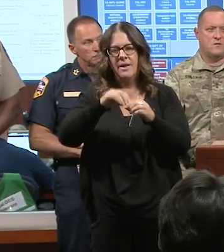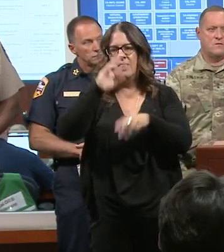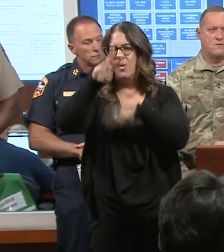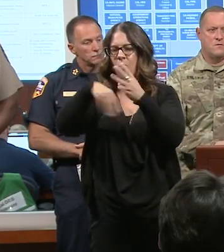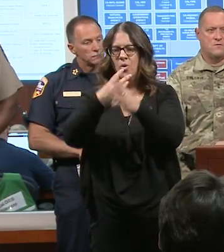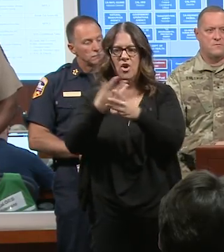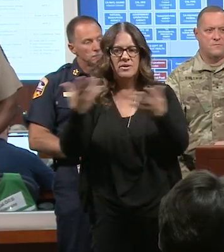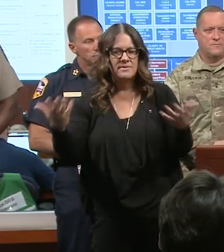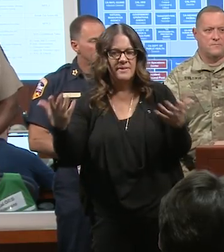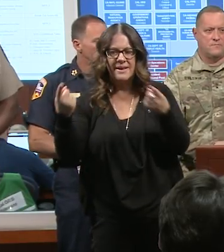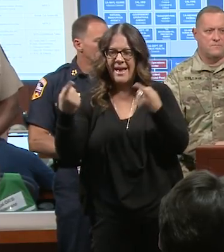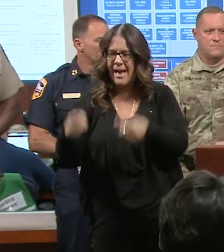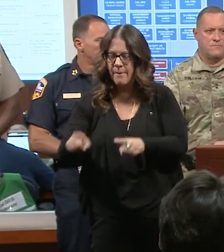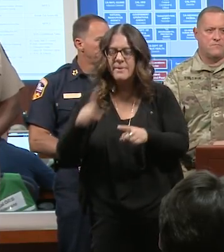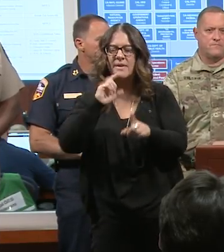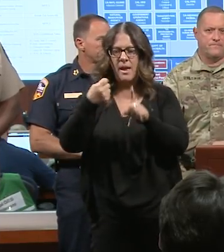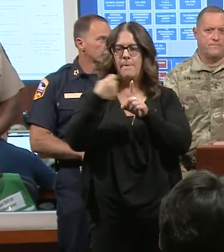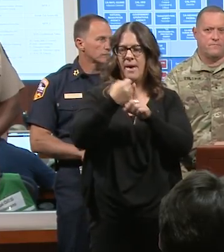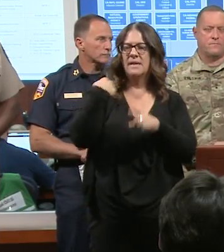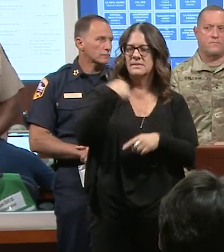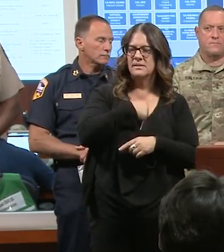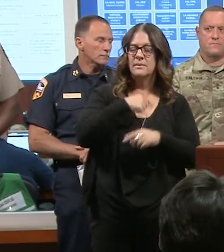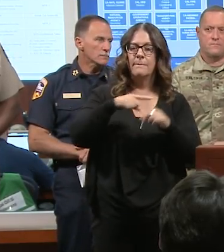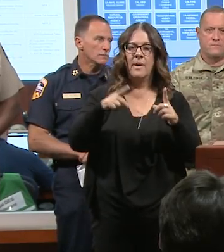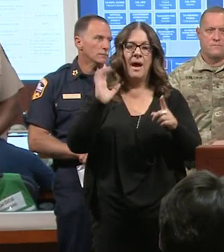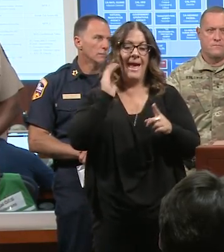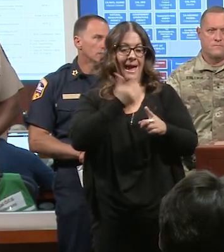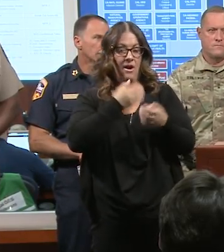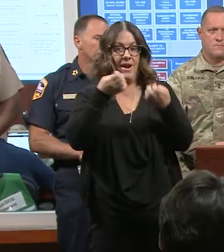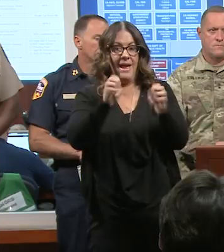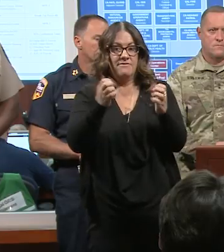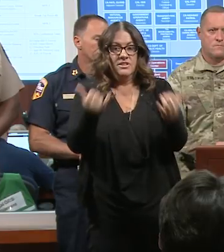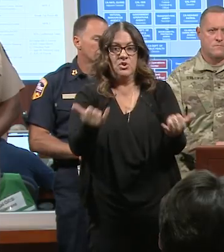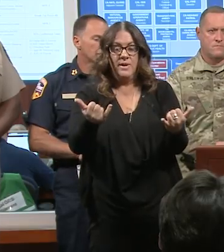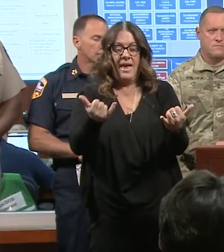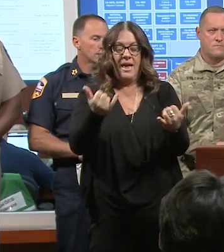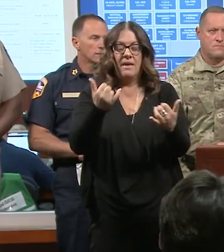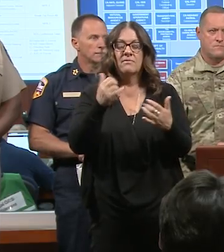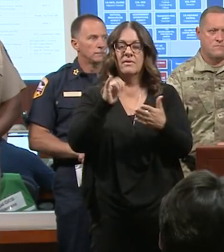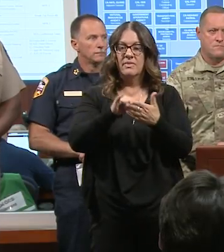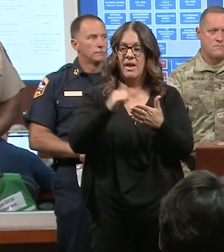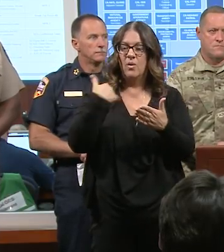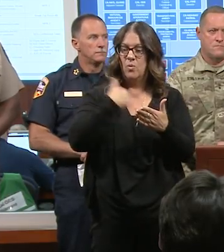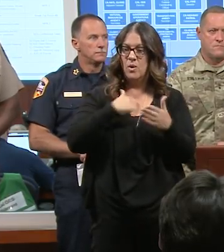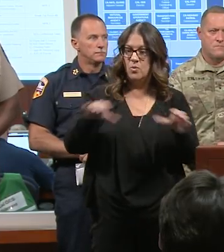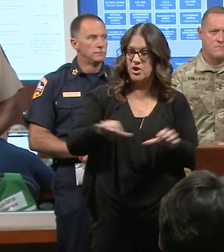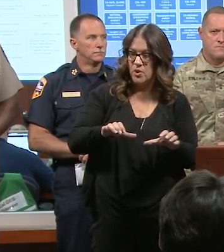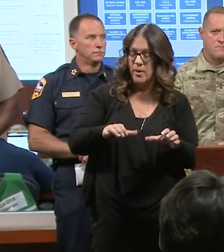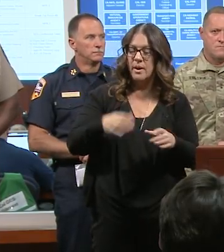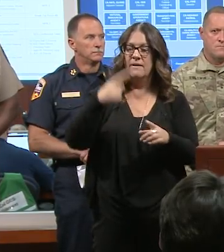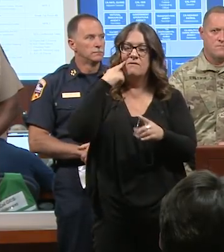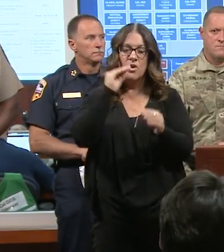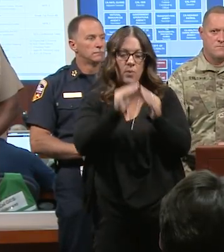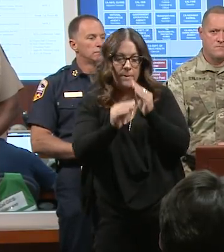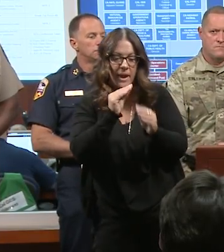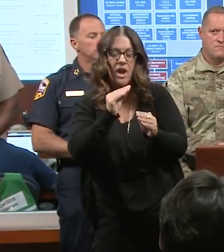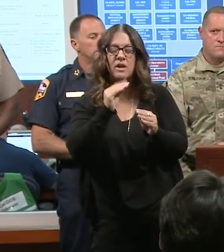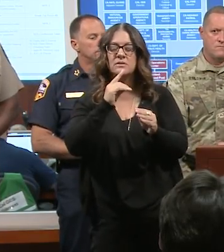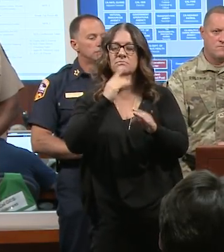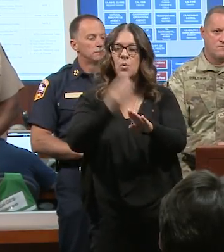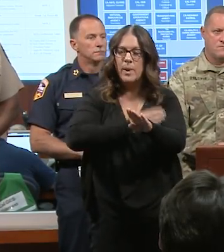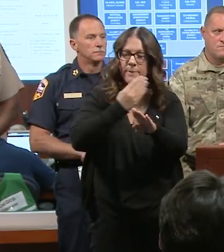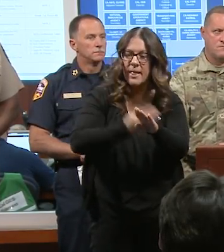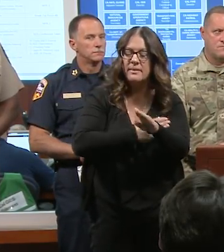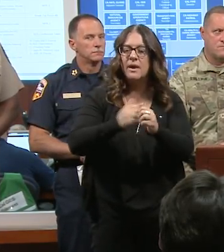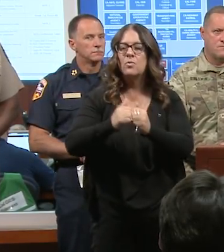world that can affect us. But I think the effort we're putting in, that's stimulative. And then the repairs and the rebuilding,